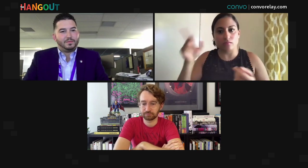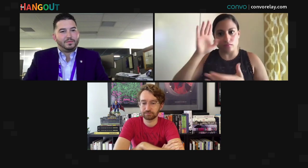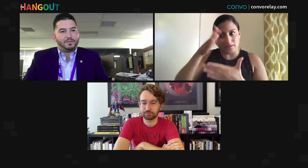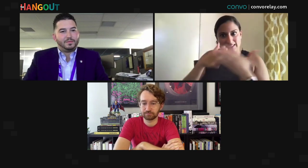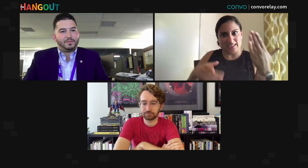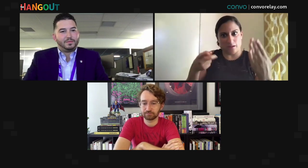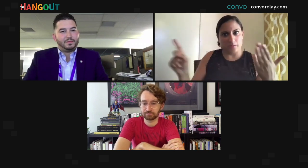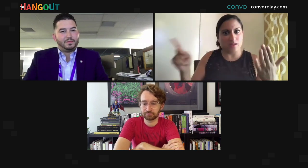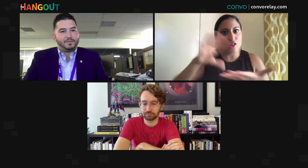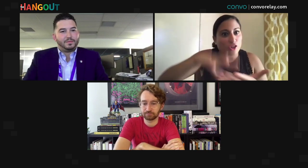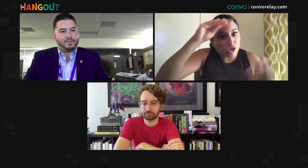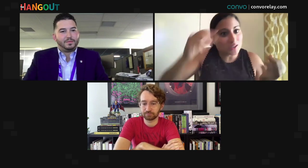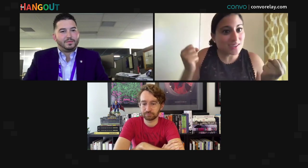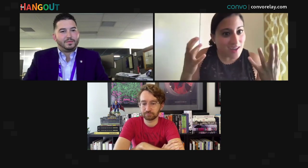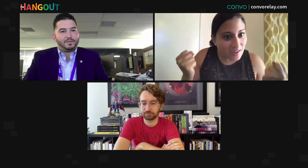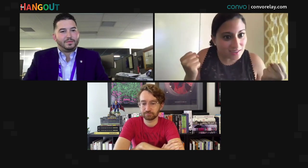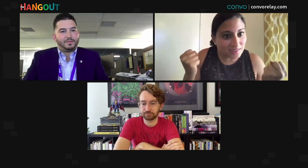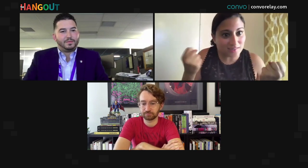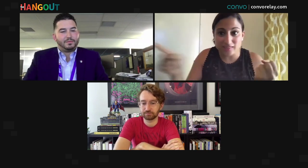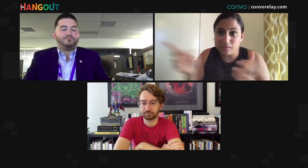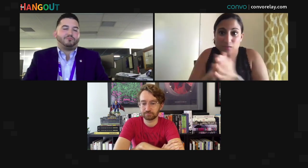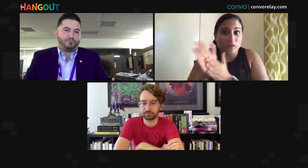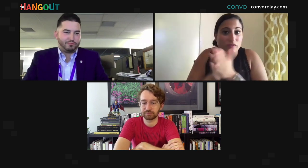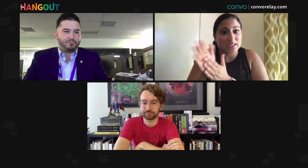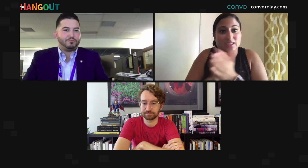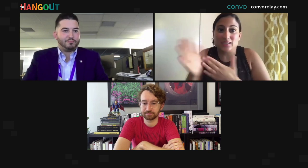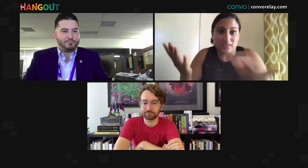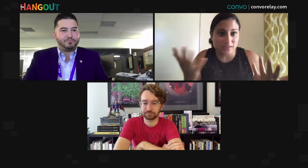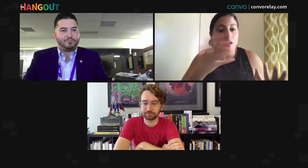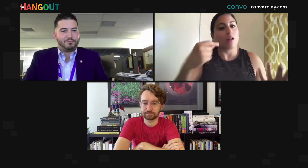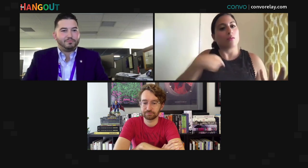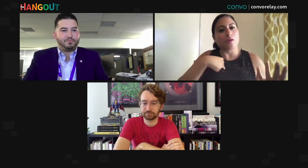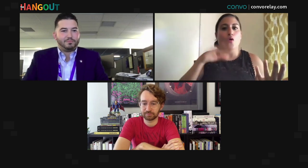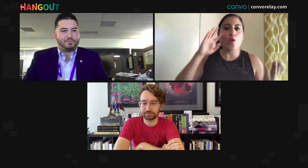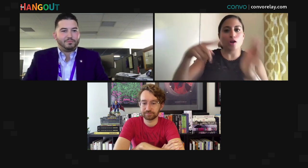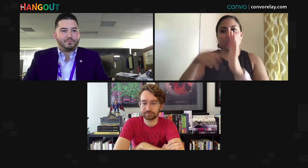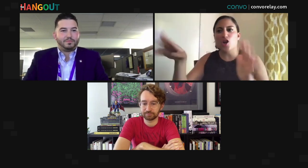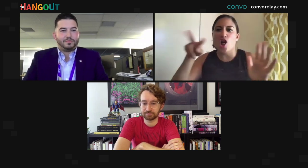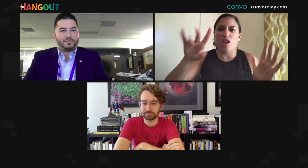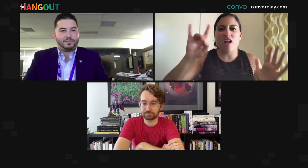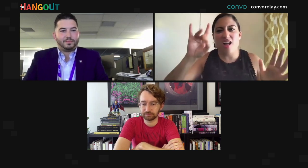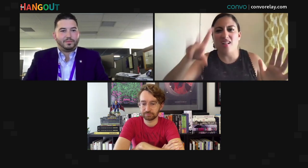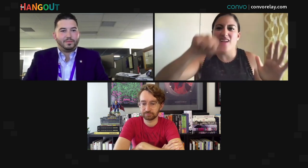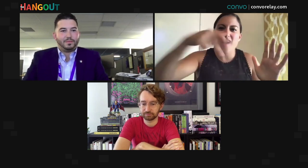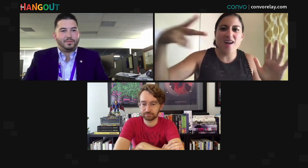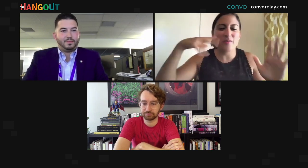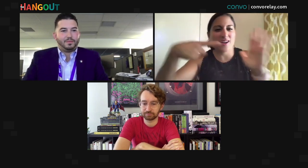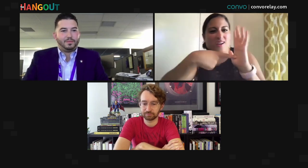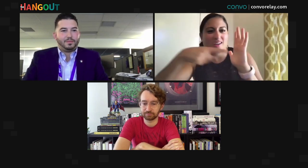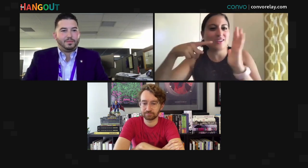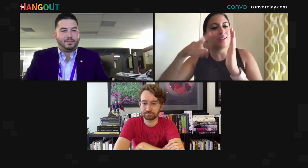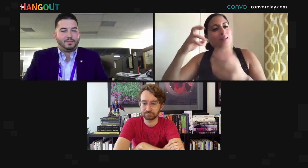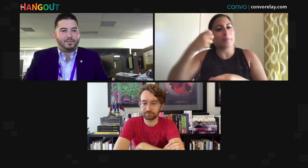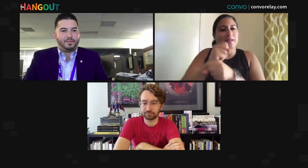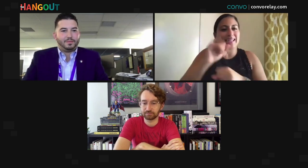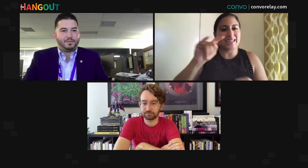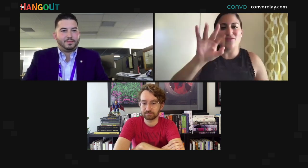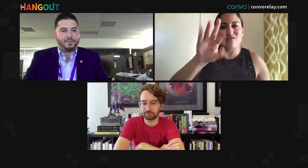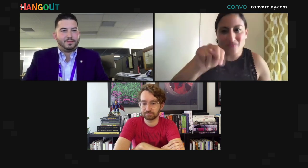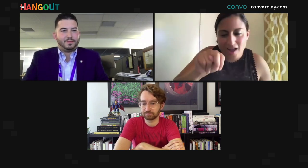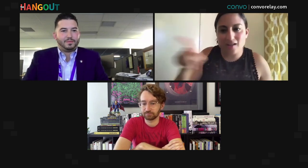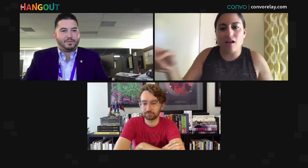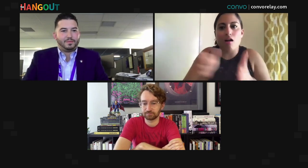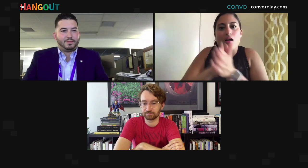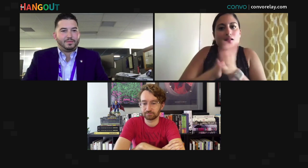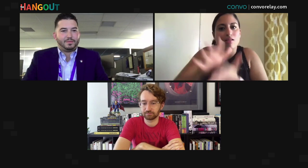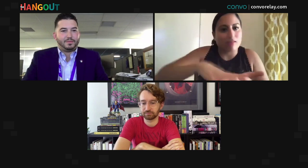then it's just great. And we formed a great relationship. Some of the people that I work with have been even motivated to learn sign, and they'll be like, oh, look at this. And